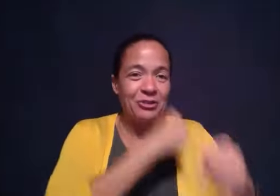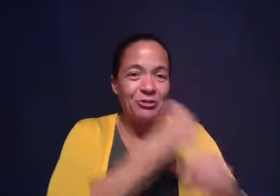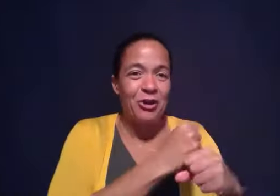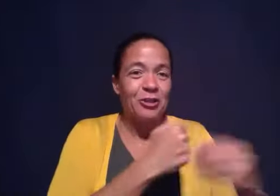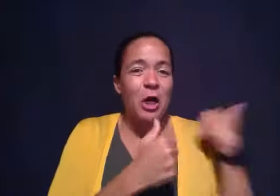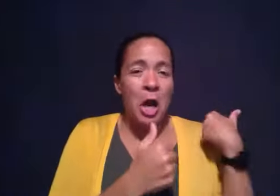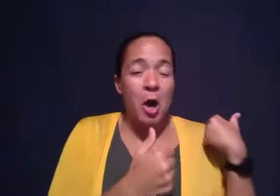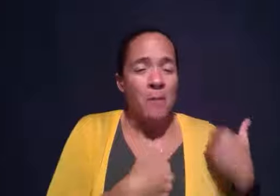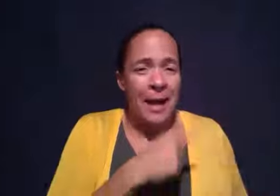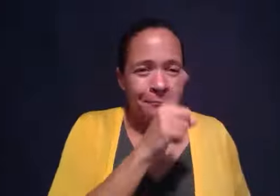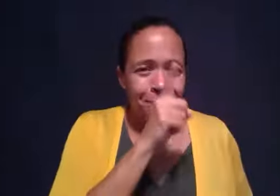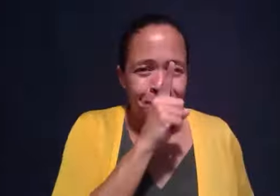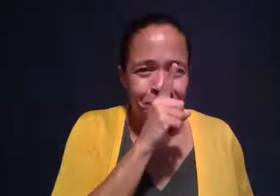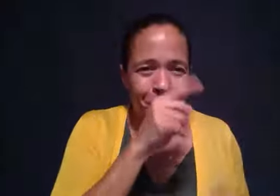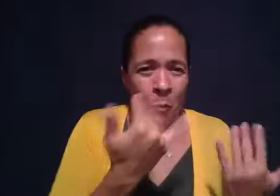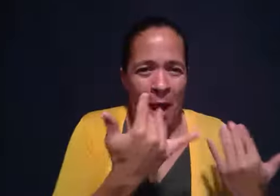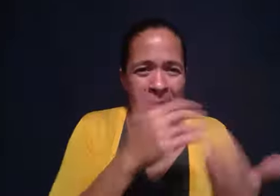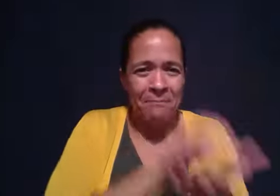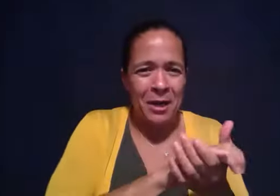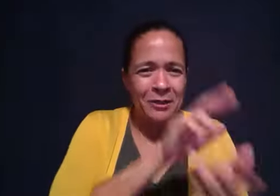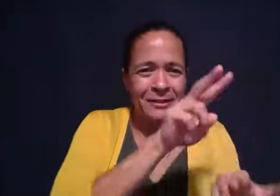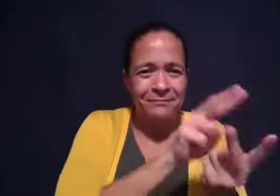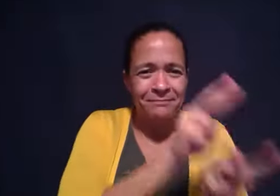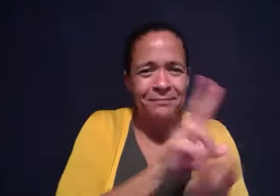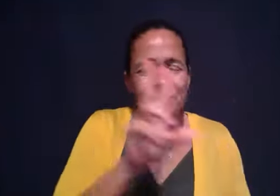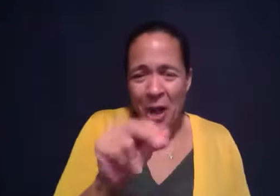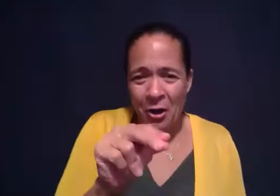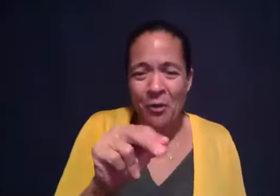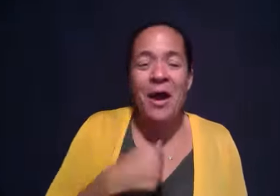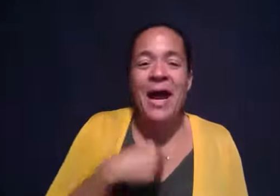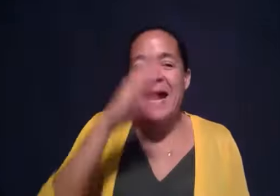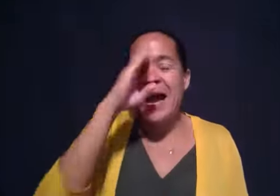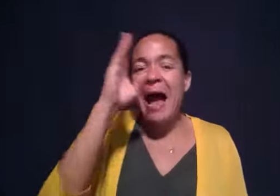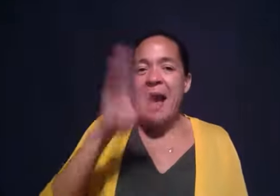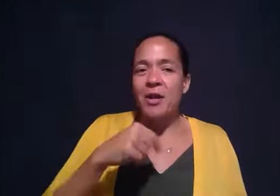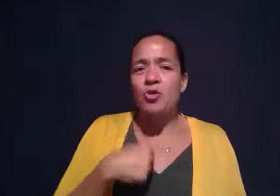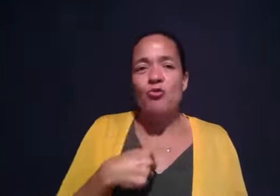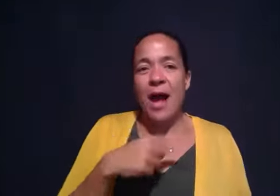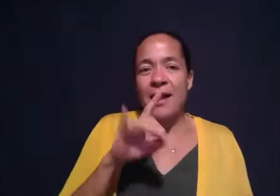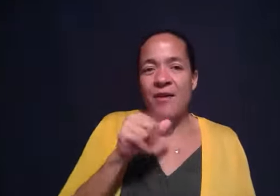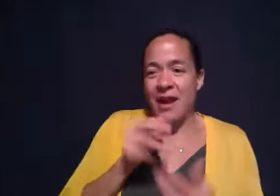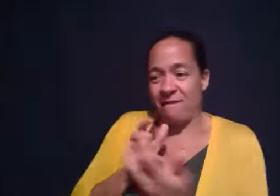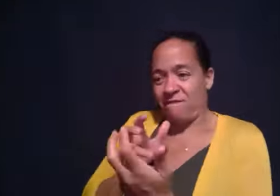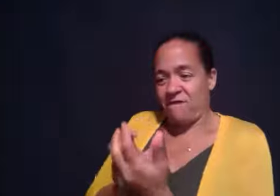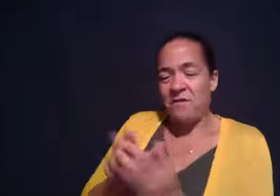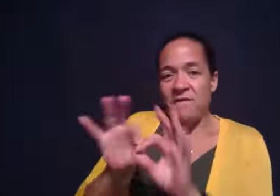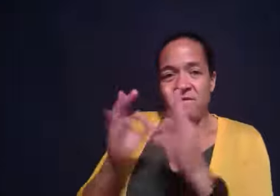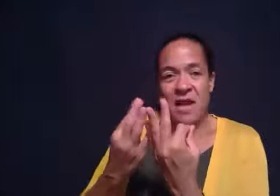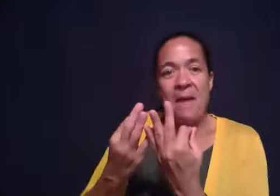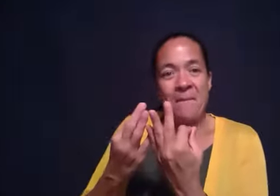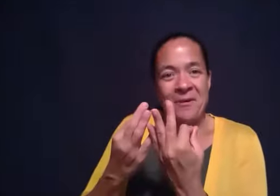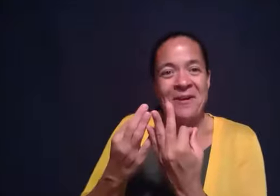And I've known that since the beginning. And if there's anybody new here, I always